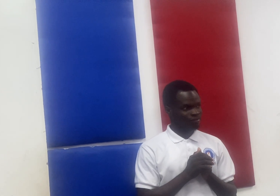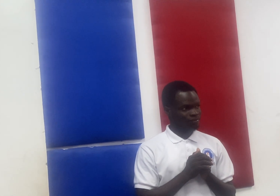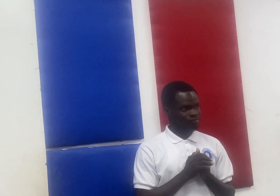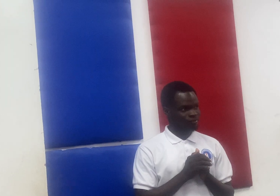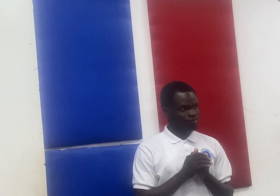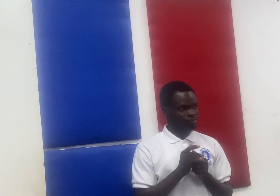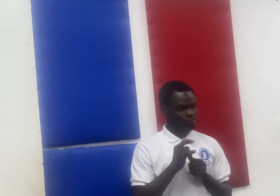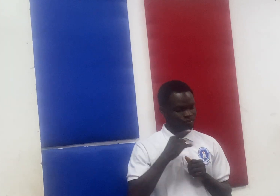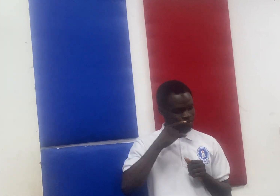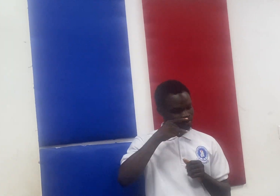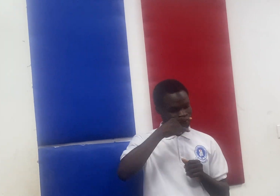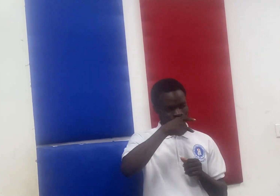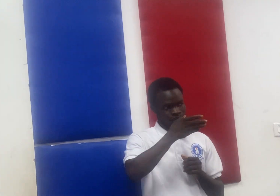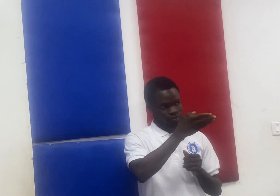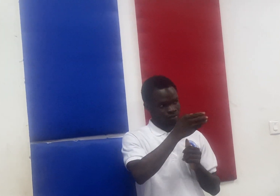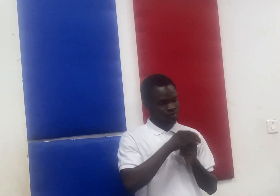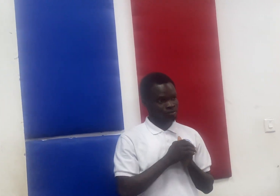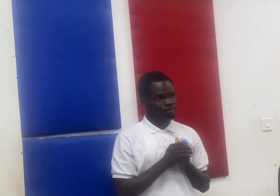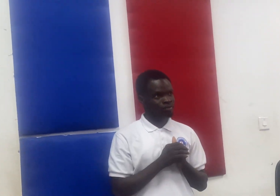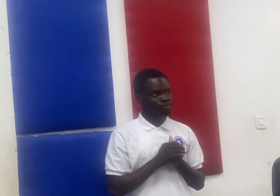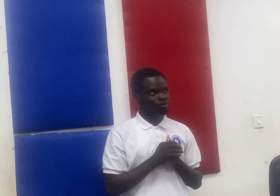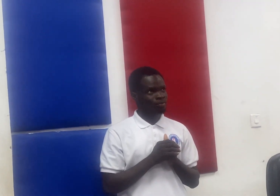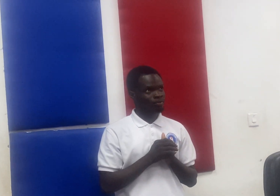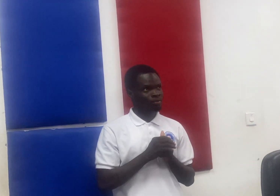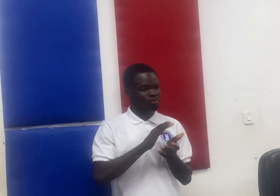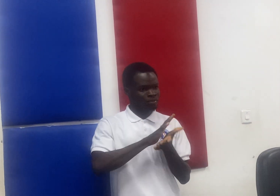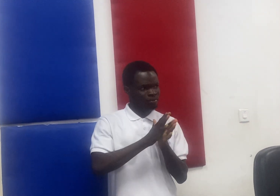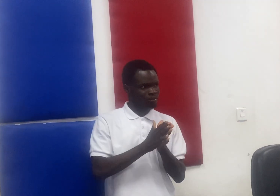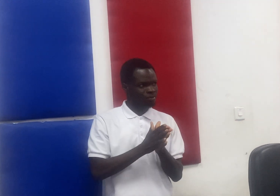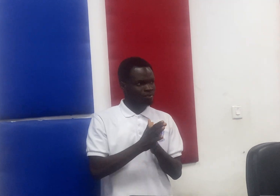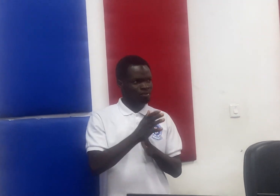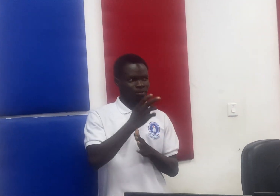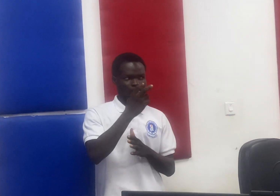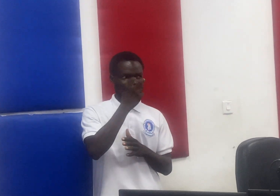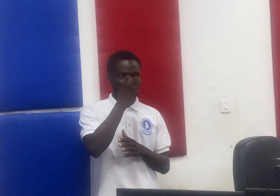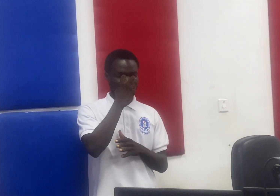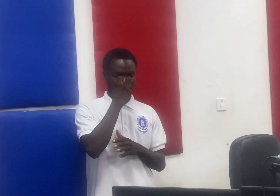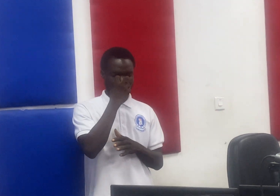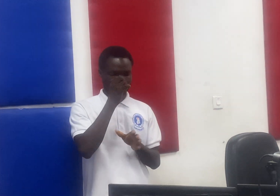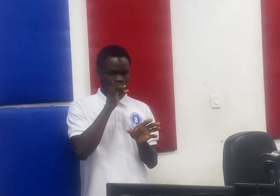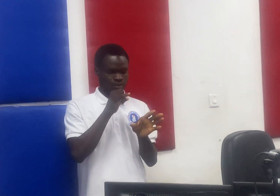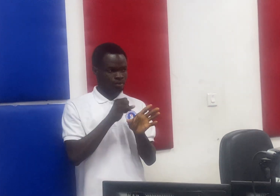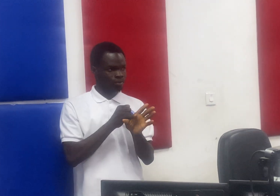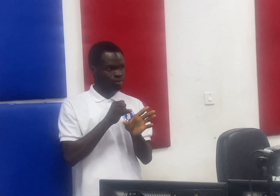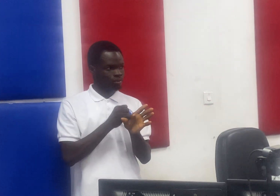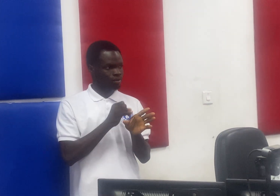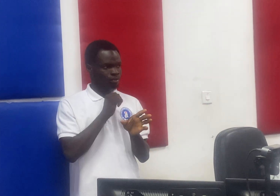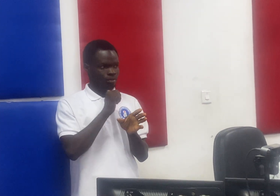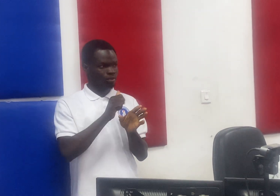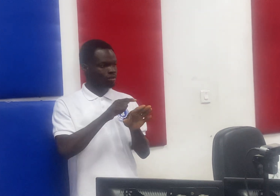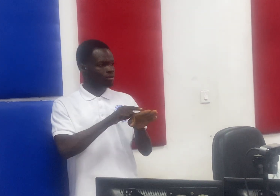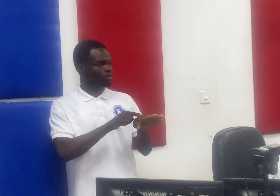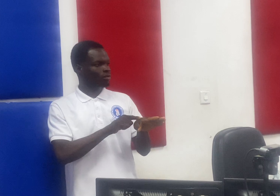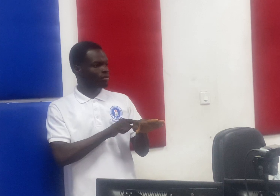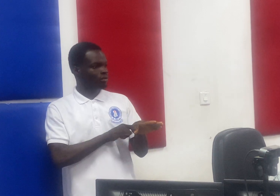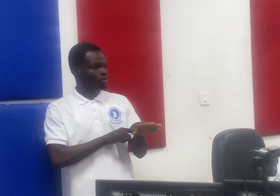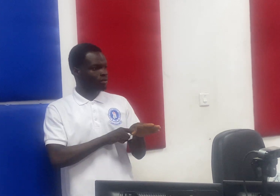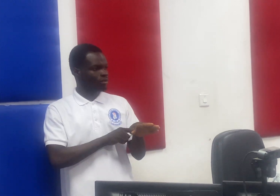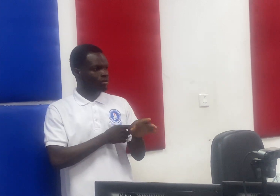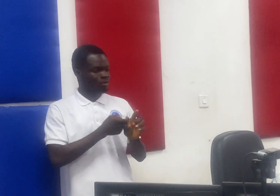example, I became blind not long ago. Yeah, from 2022. But then